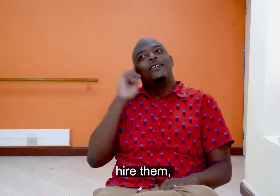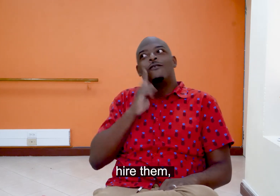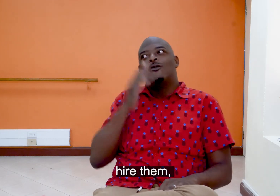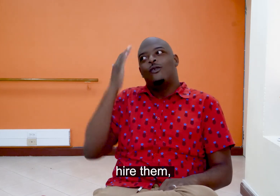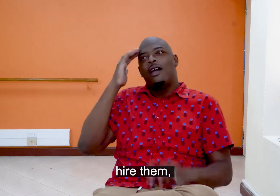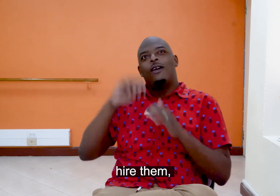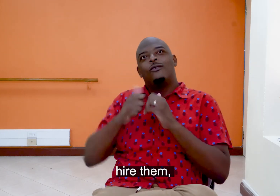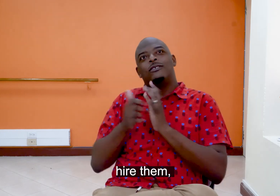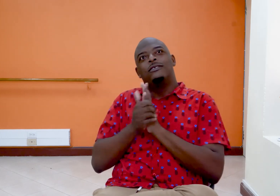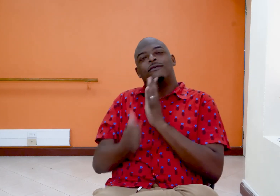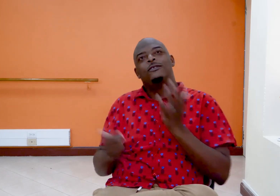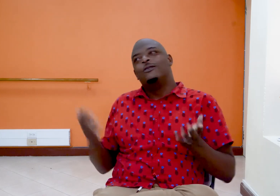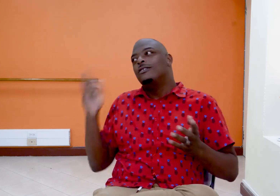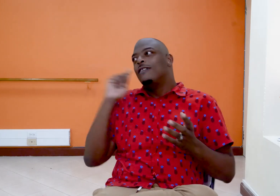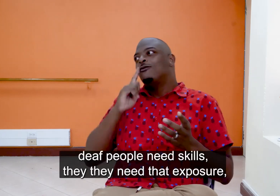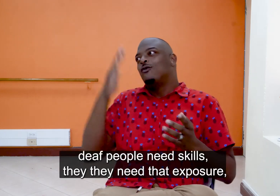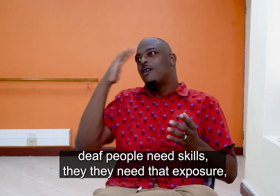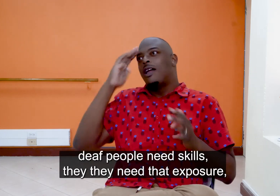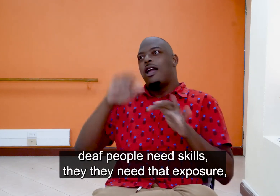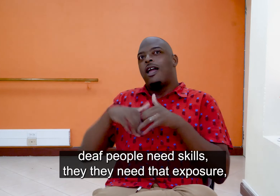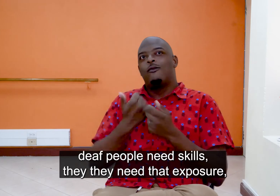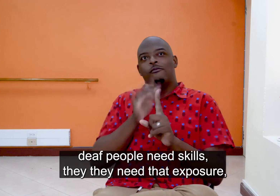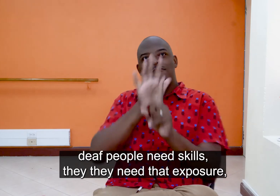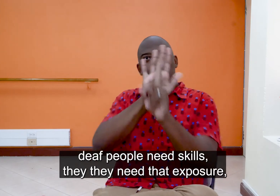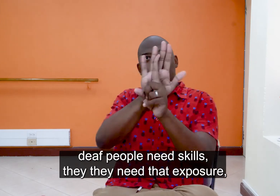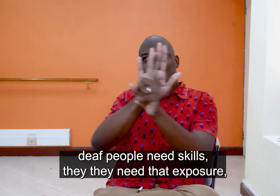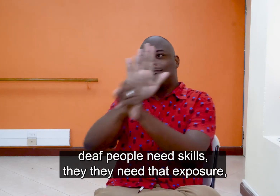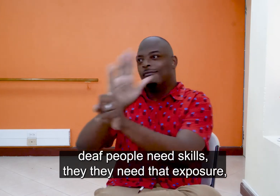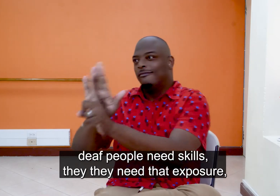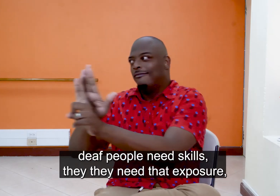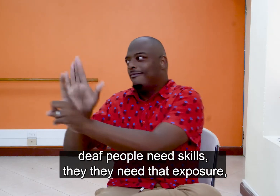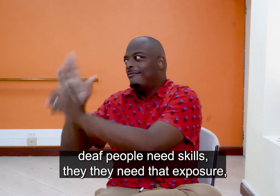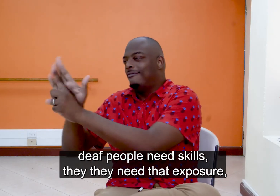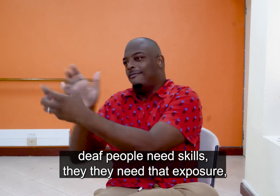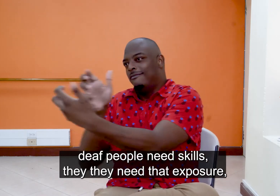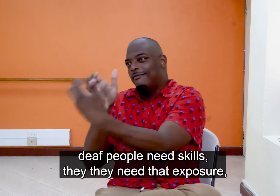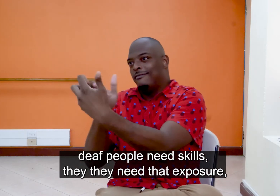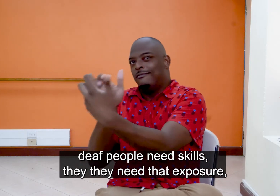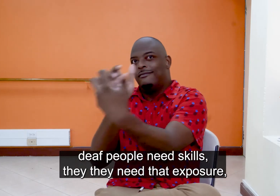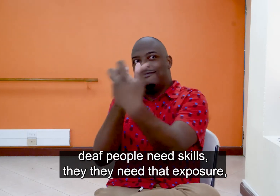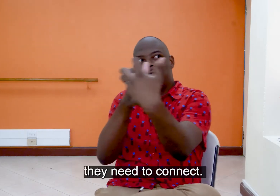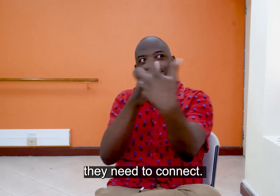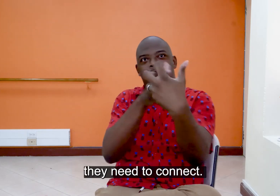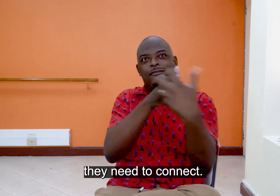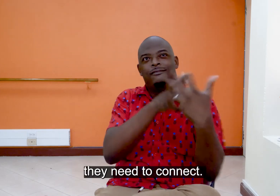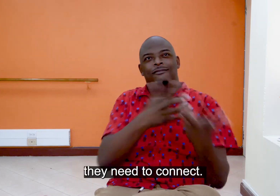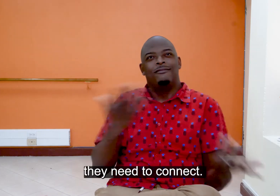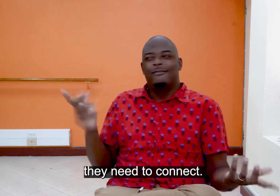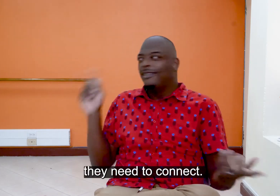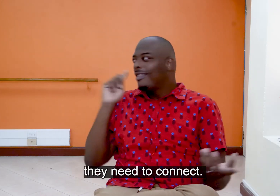hire them. Deaf people need skills, they need that exposure, they need to